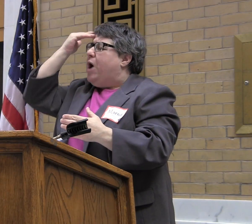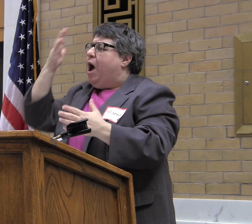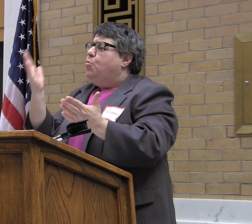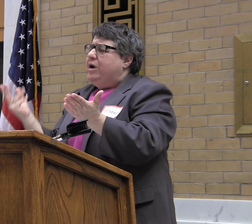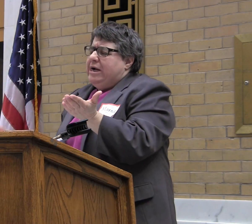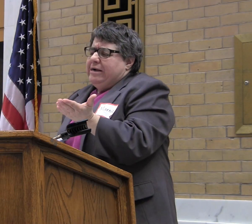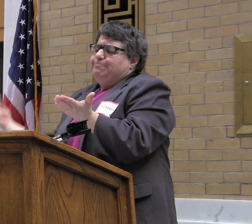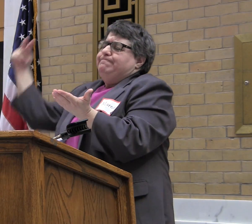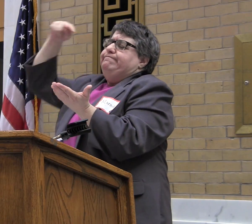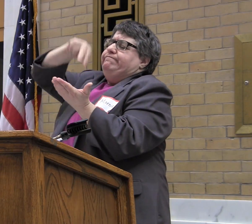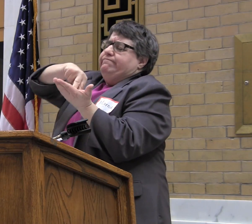through,